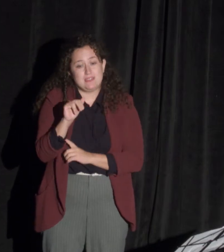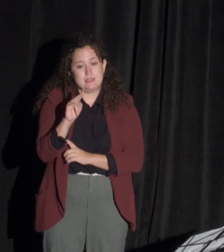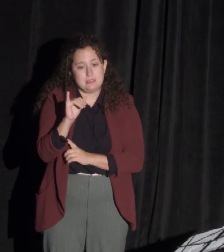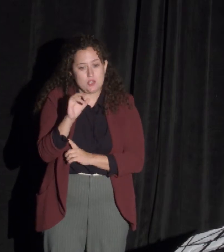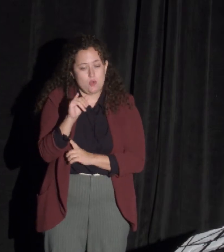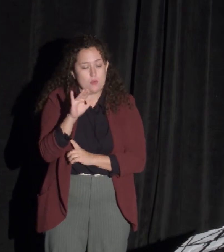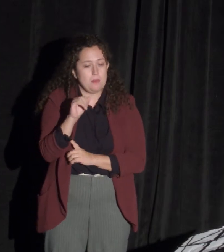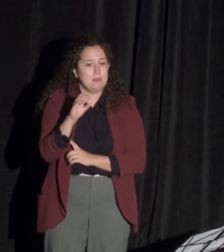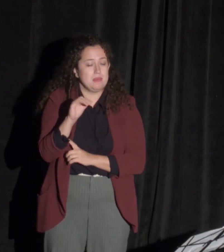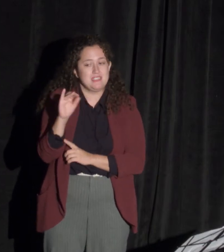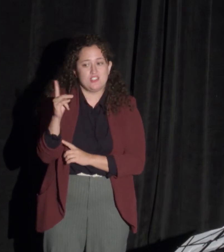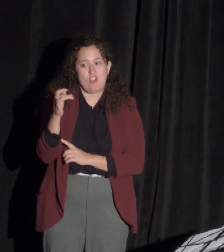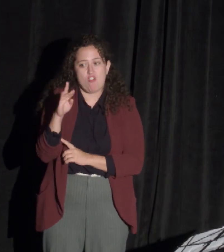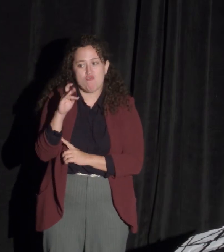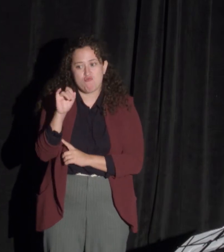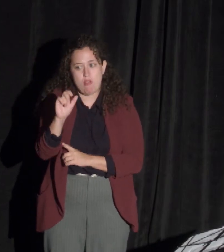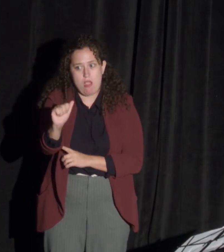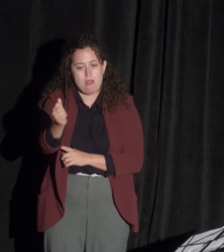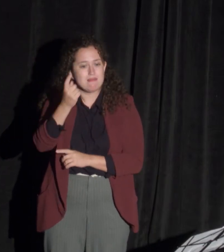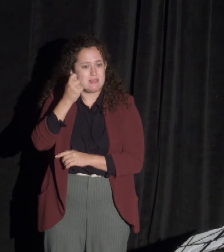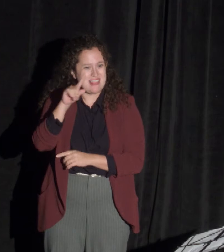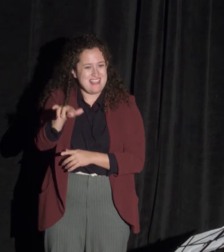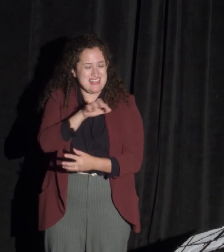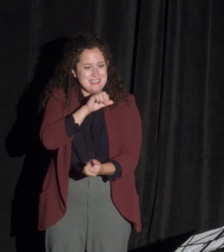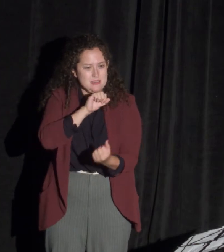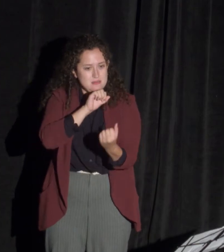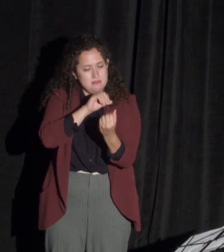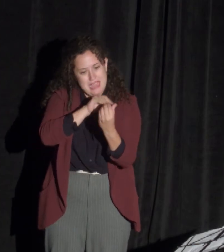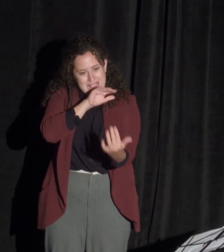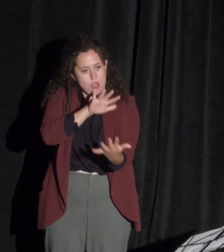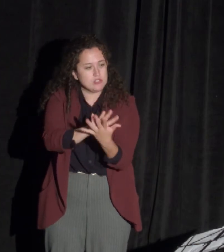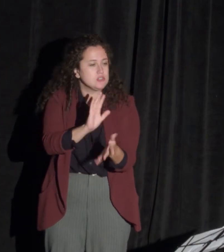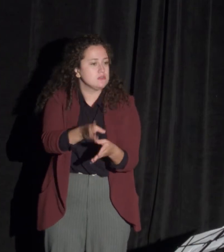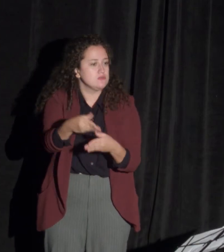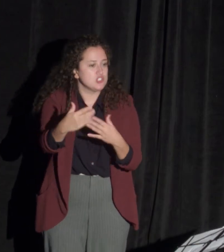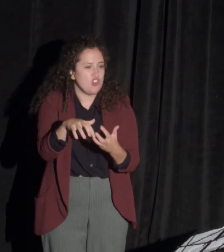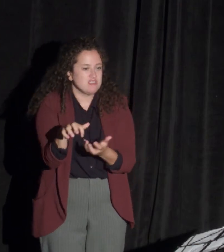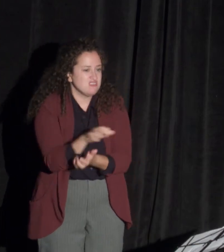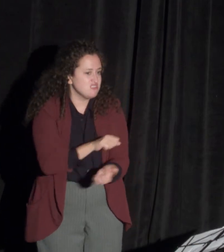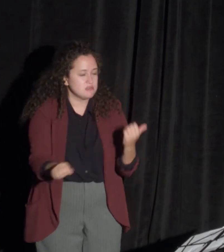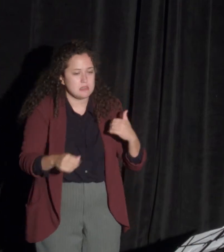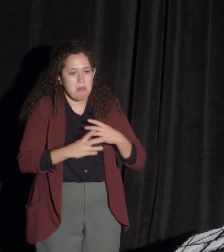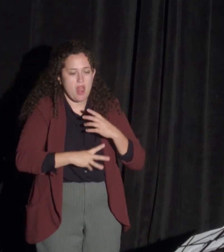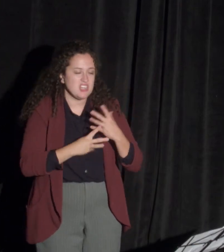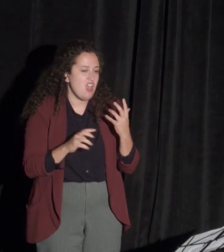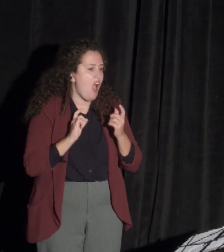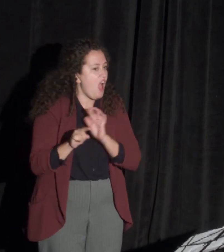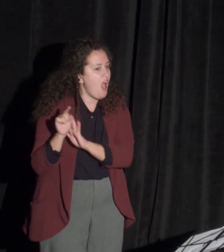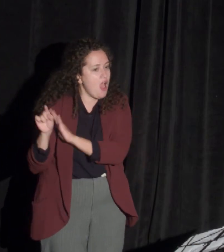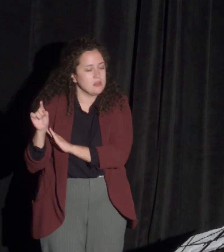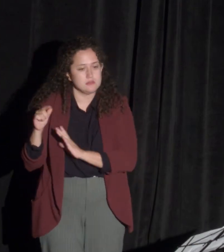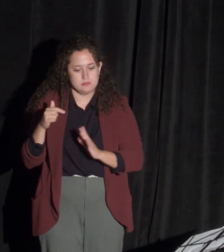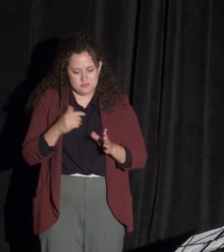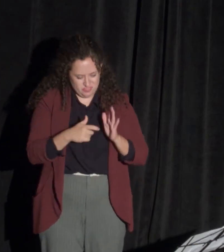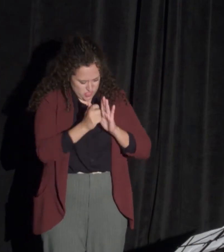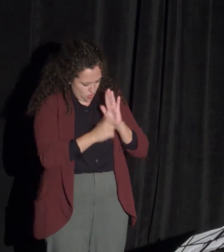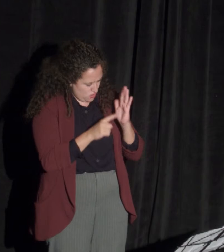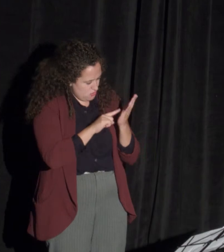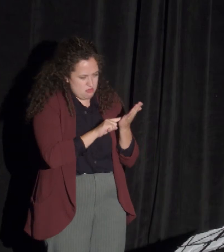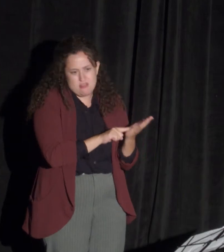it's an encounter that ends in a bloody massacre. And the article is a detailed case study of hysteria and near hallucinatory